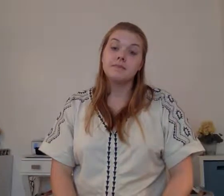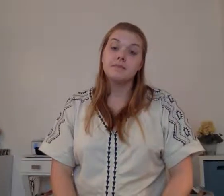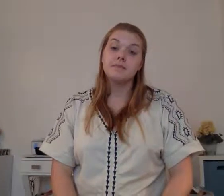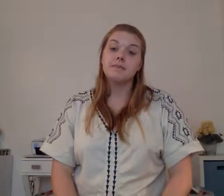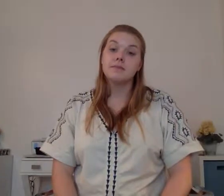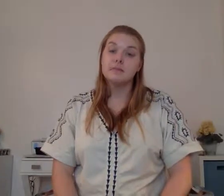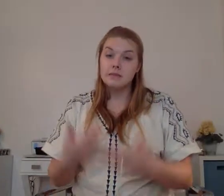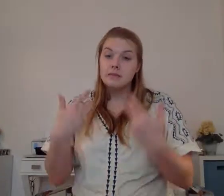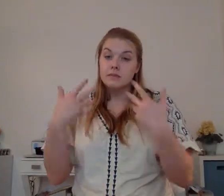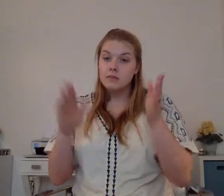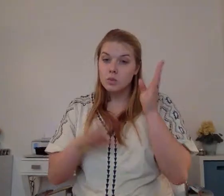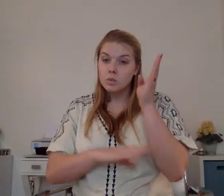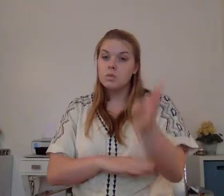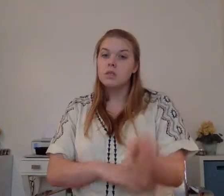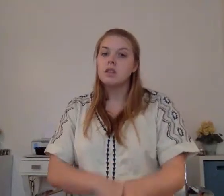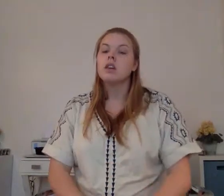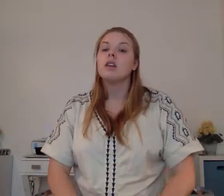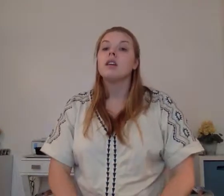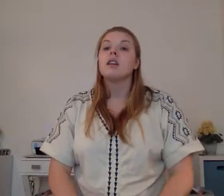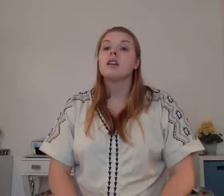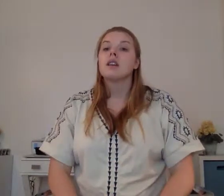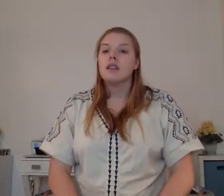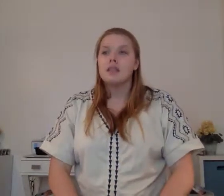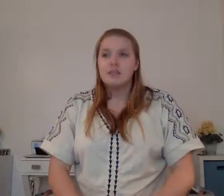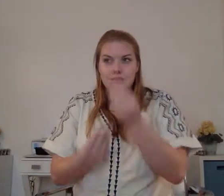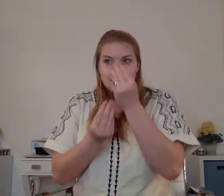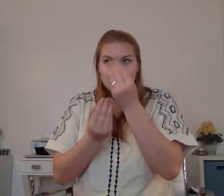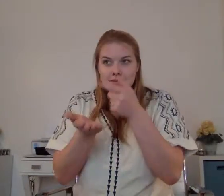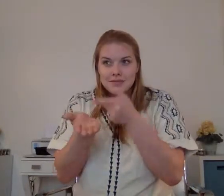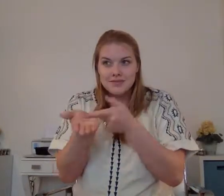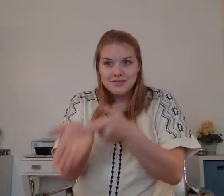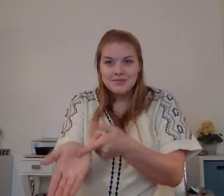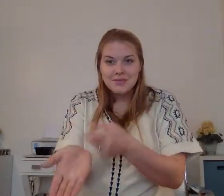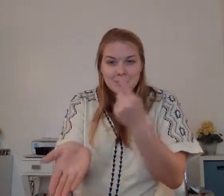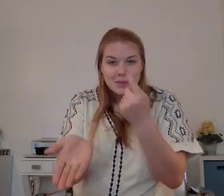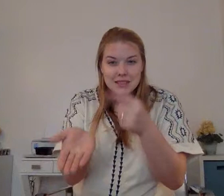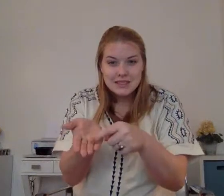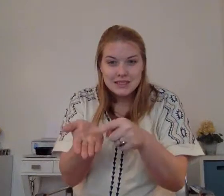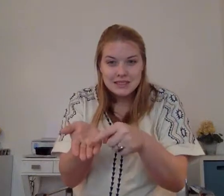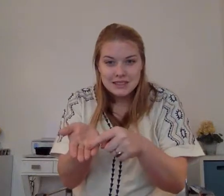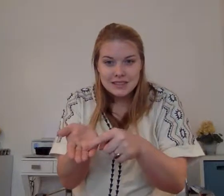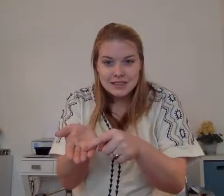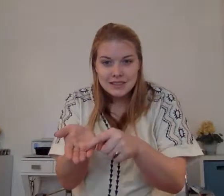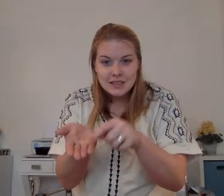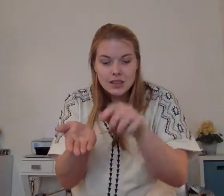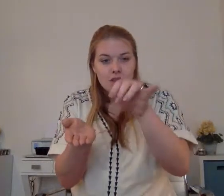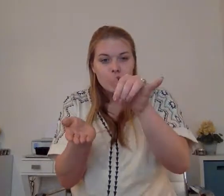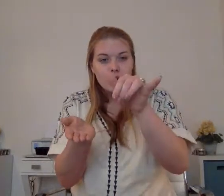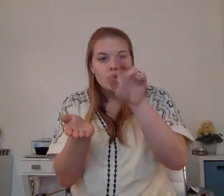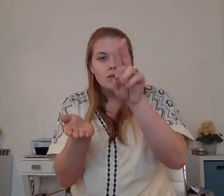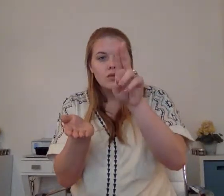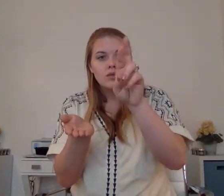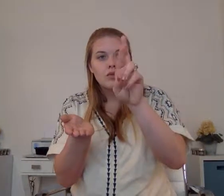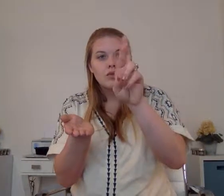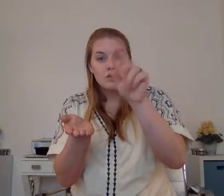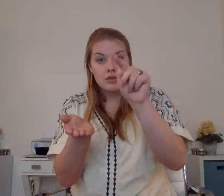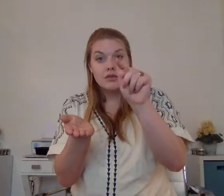leave you with one word or one taste. The word yurt in Turkish means motherland, it